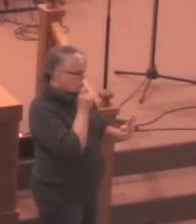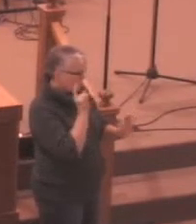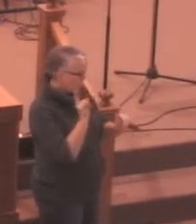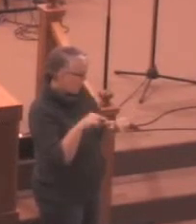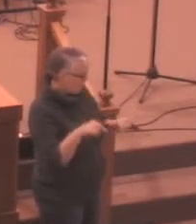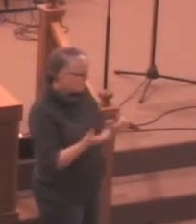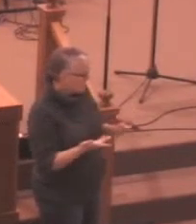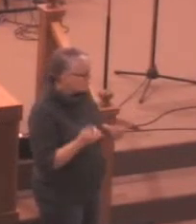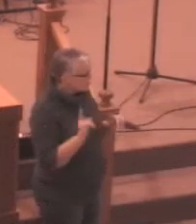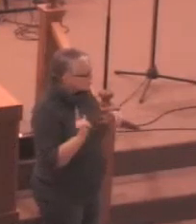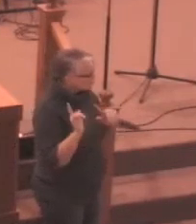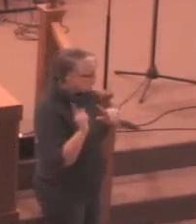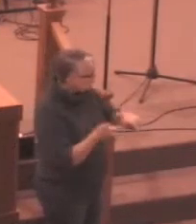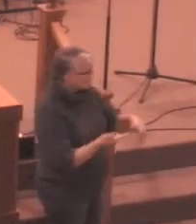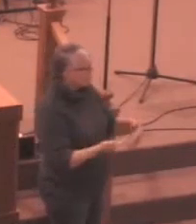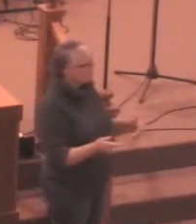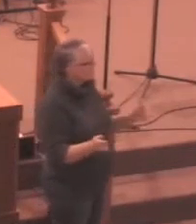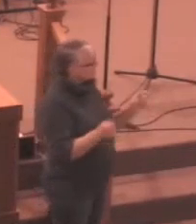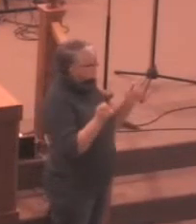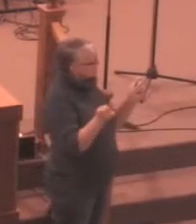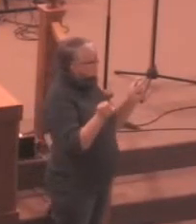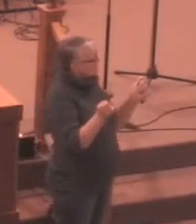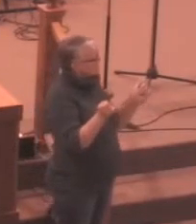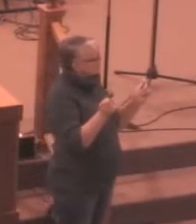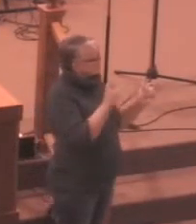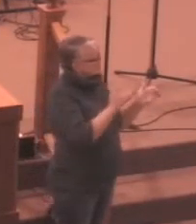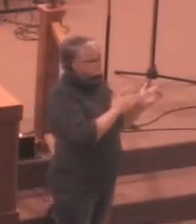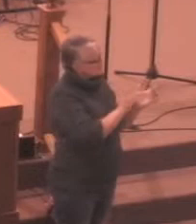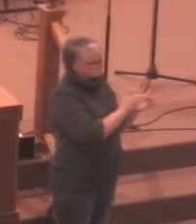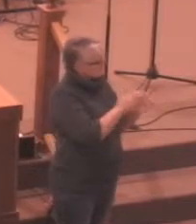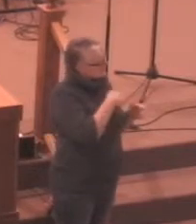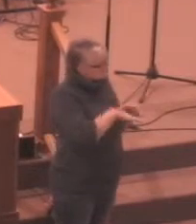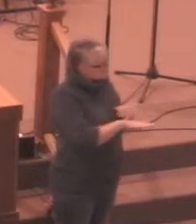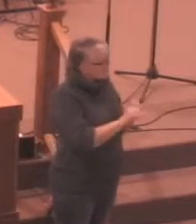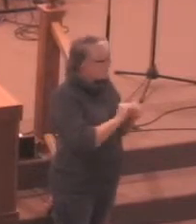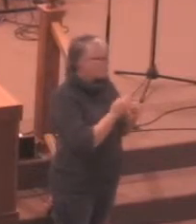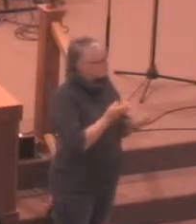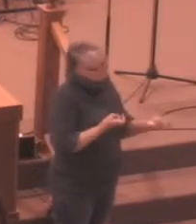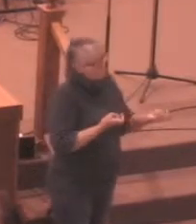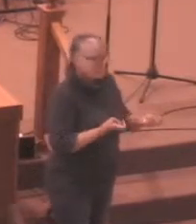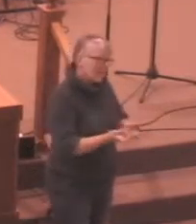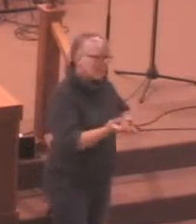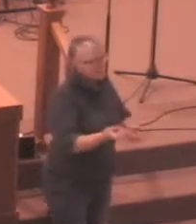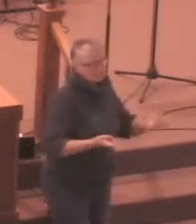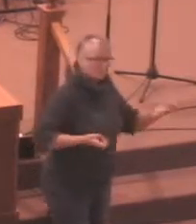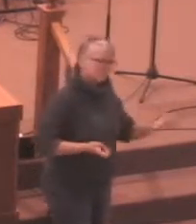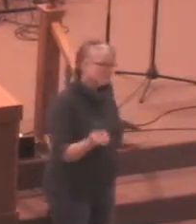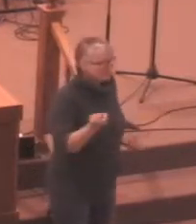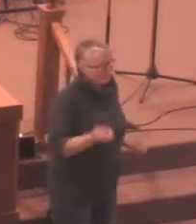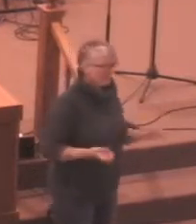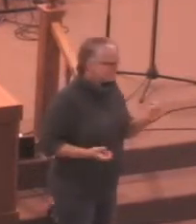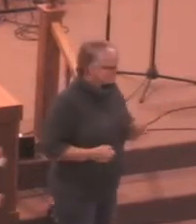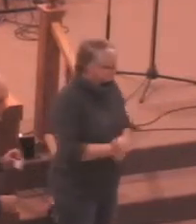family and just celebrate Christ's birth with us skating. So. I don't. Right on.